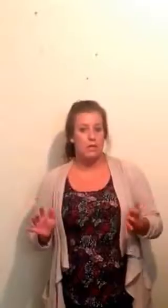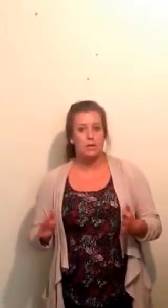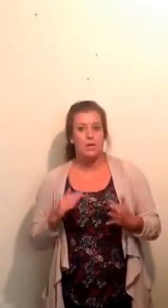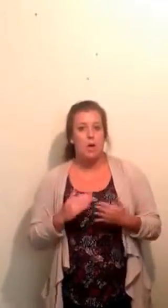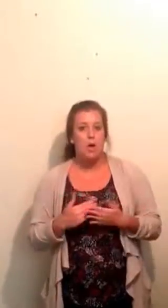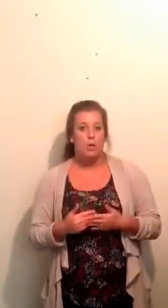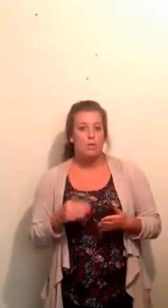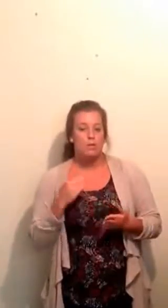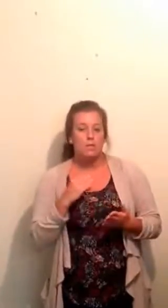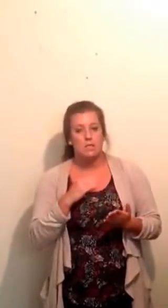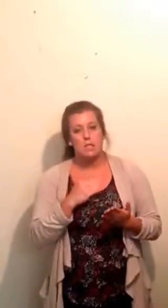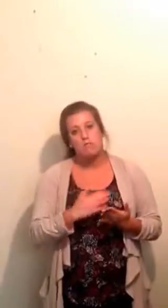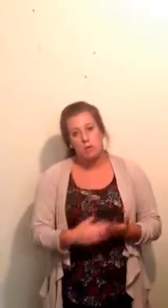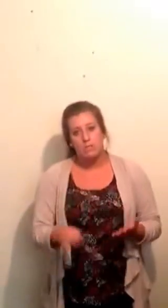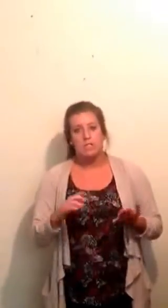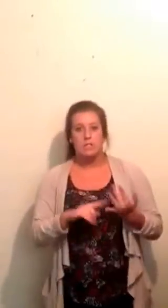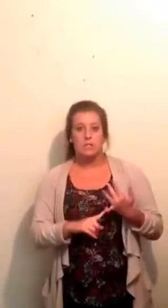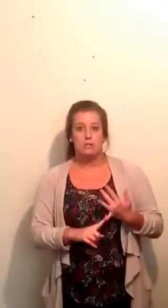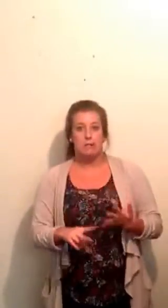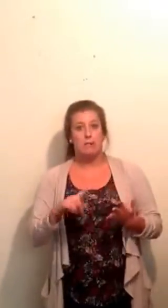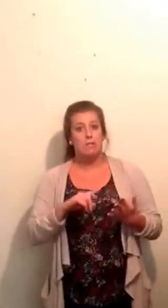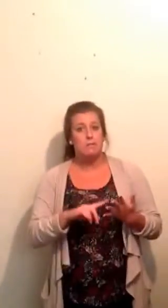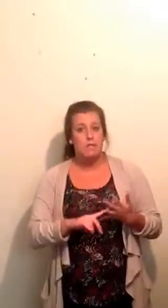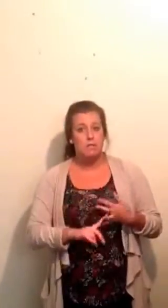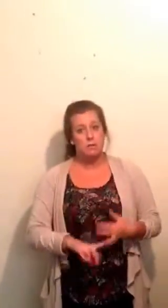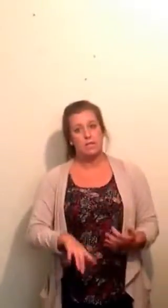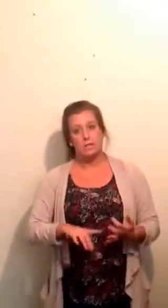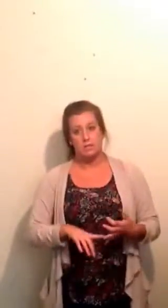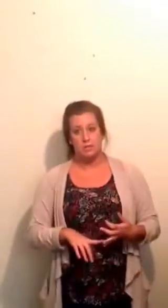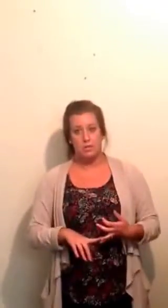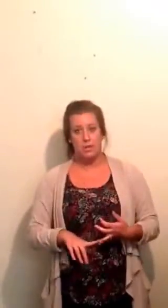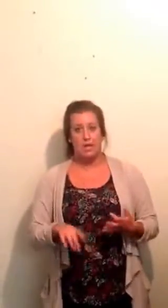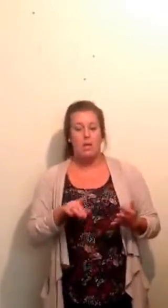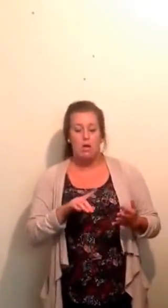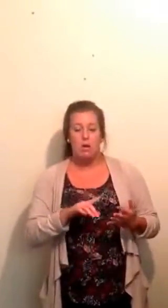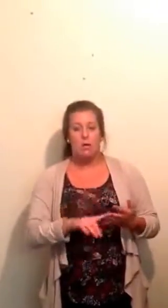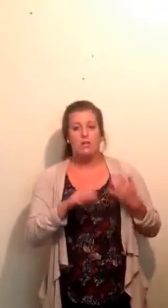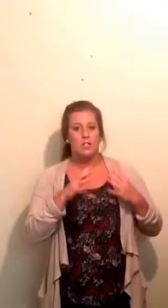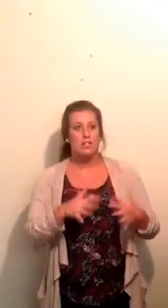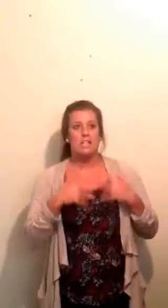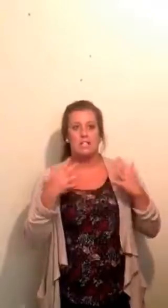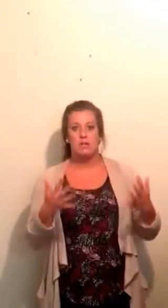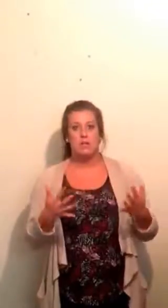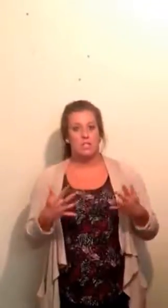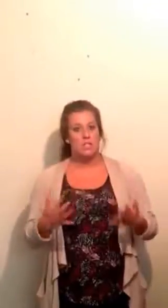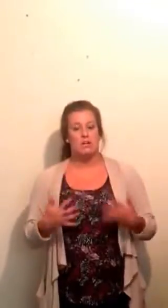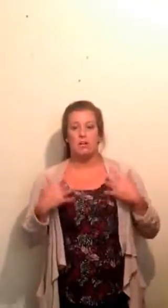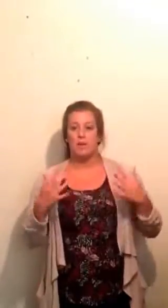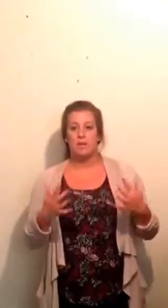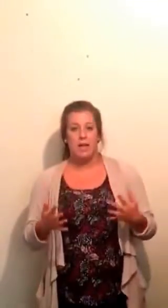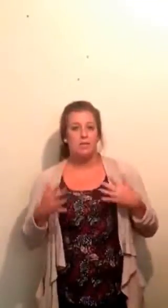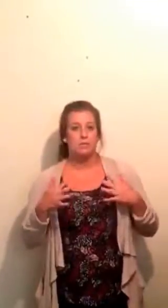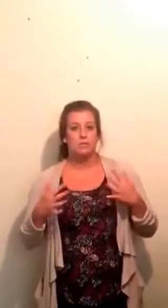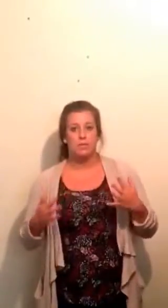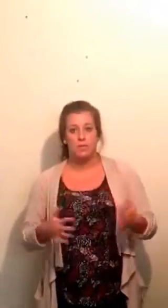videos, what are some things that you notice the teacher doing? What are some things you notice the student doing? What are just things that you notice in general about the classroom, the